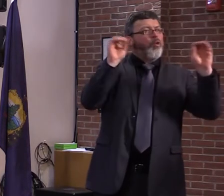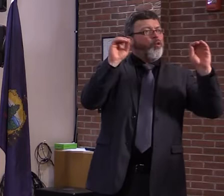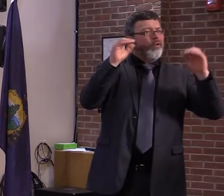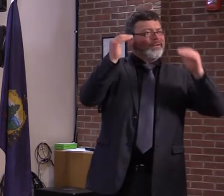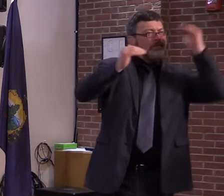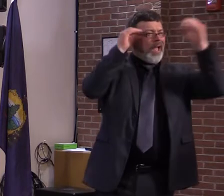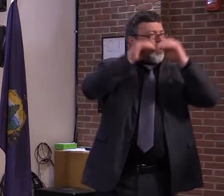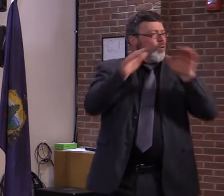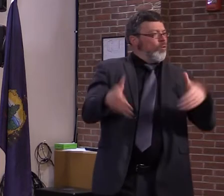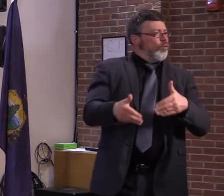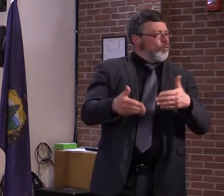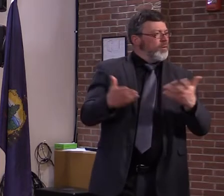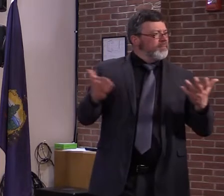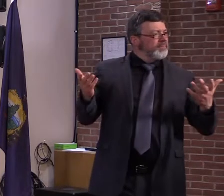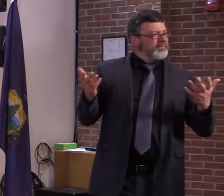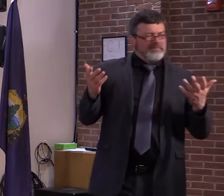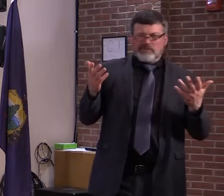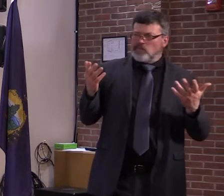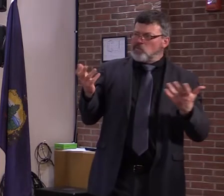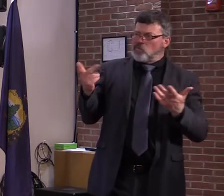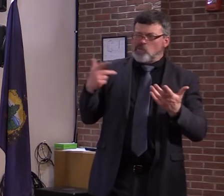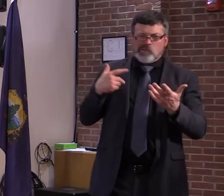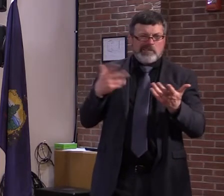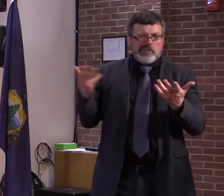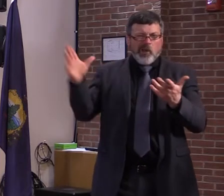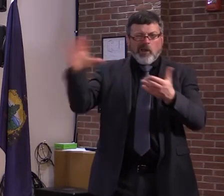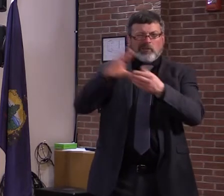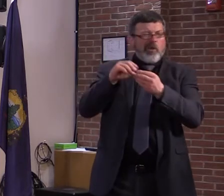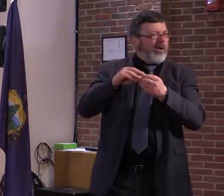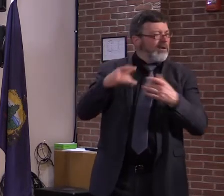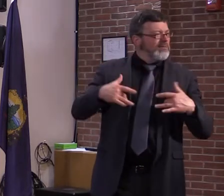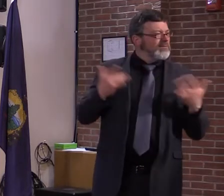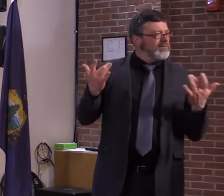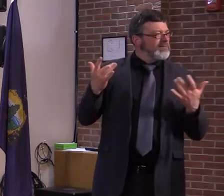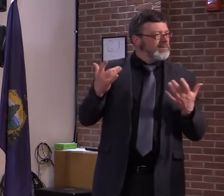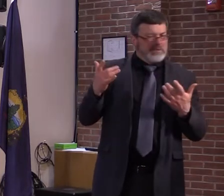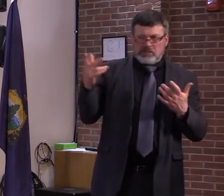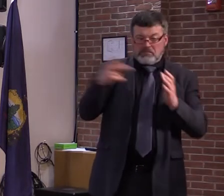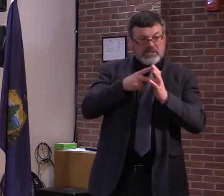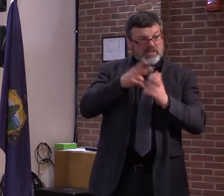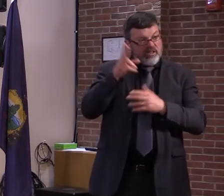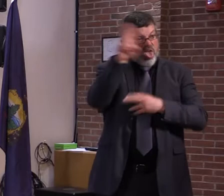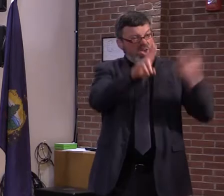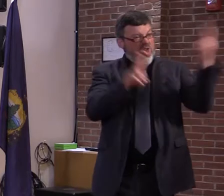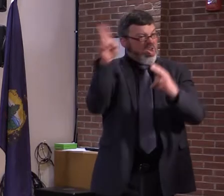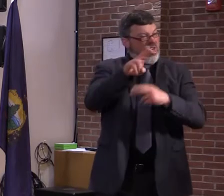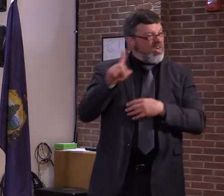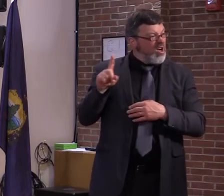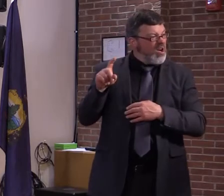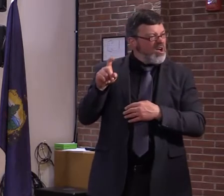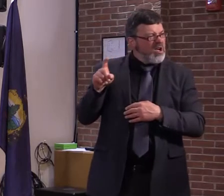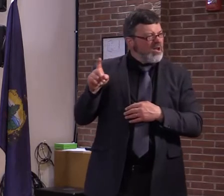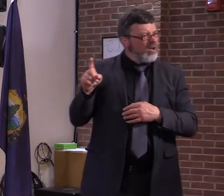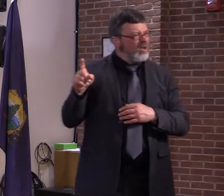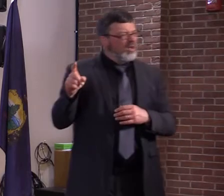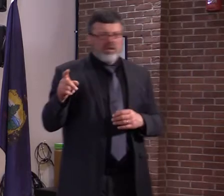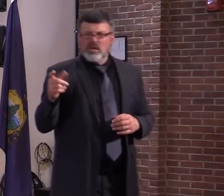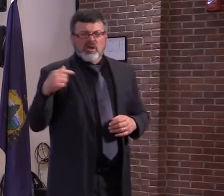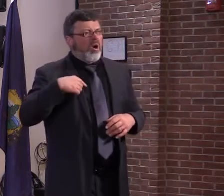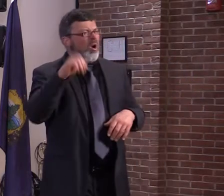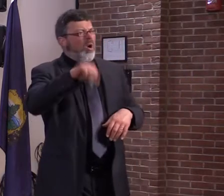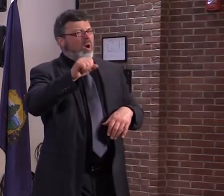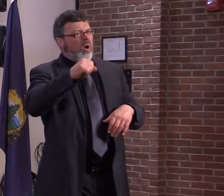would you say qualify that as a civil relationship? It's very civil, and this isn't personal. I mean, we see the personal attacks. I mean, you can